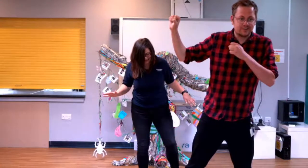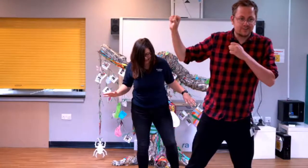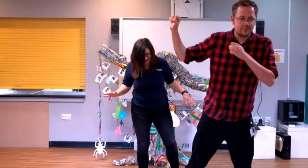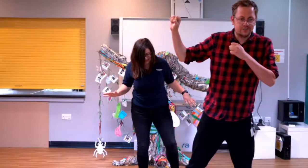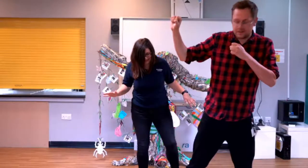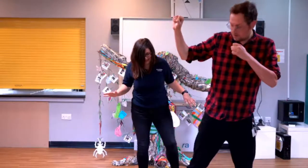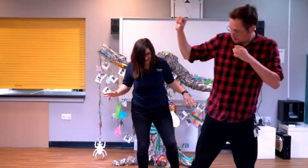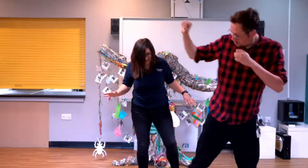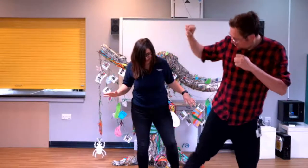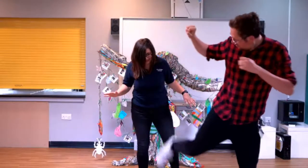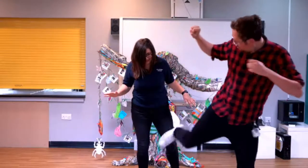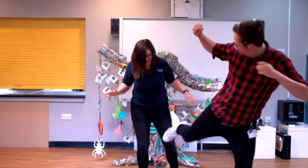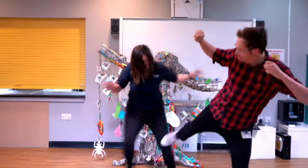She's moving. I'm not.